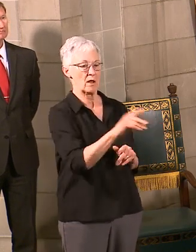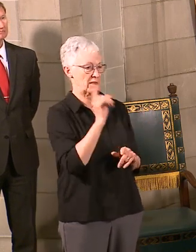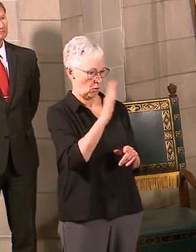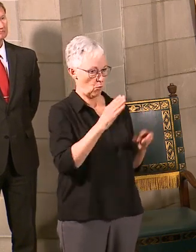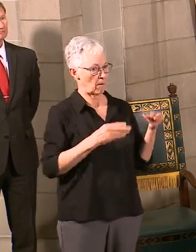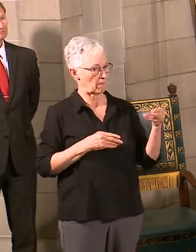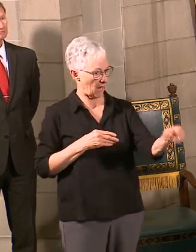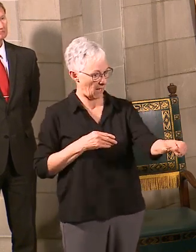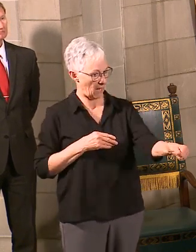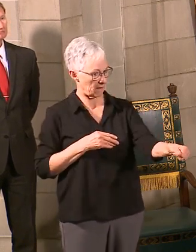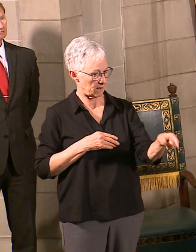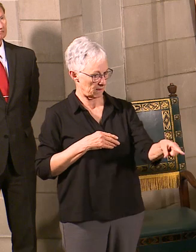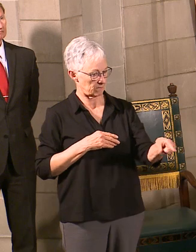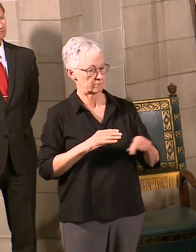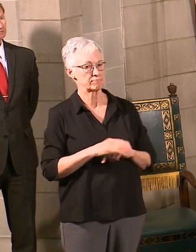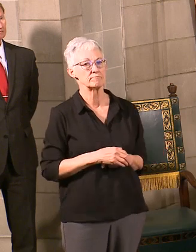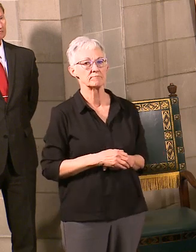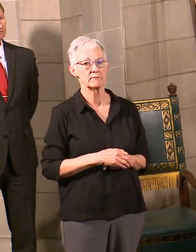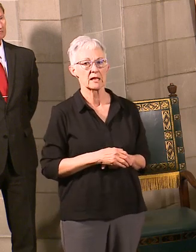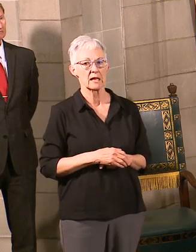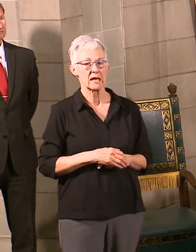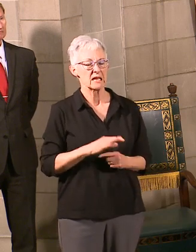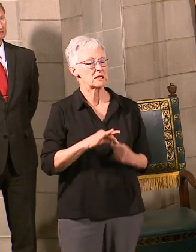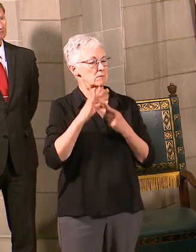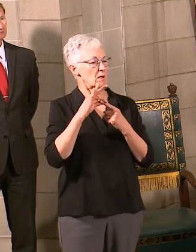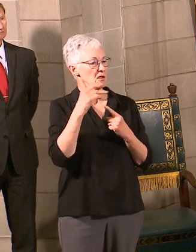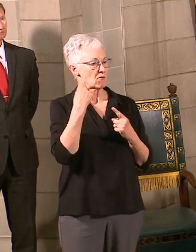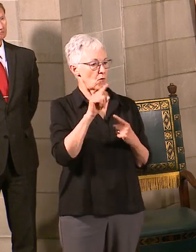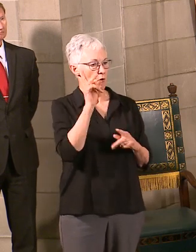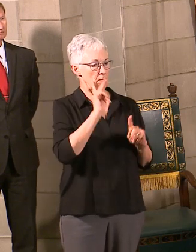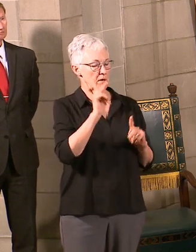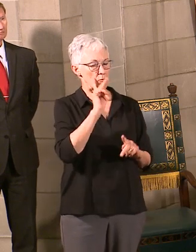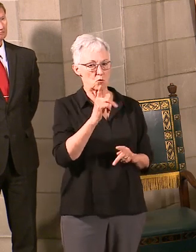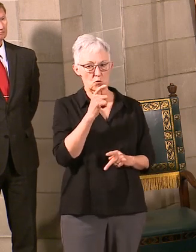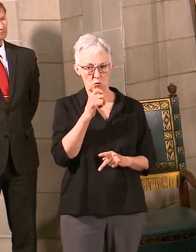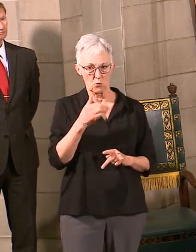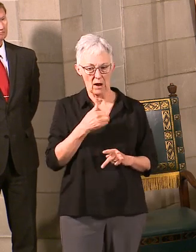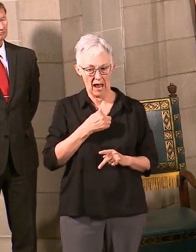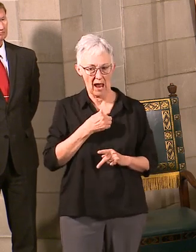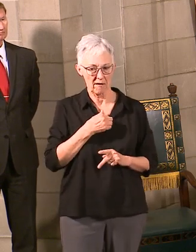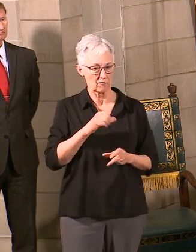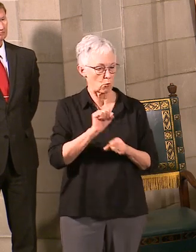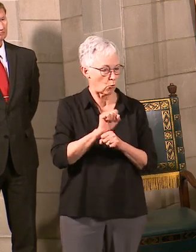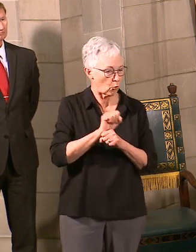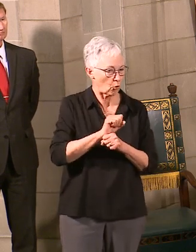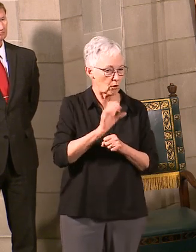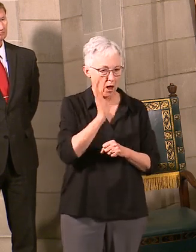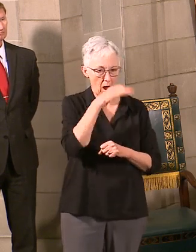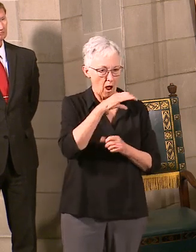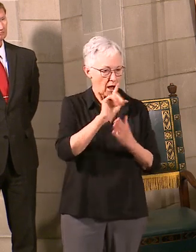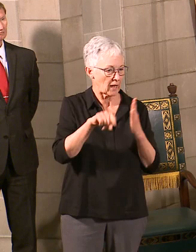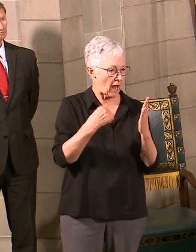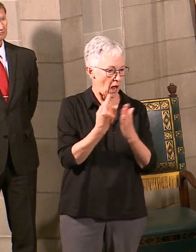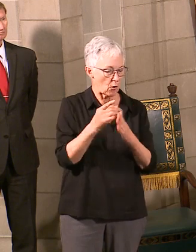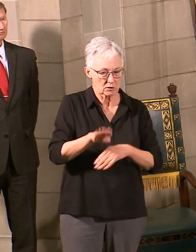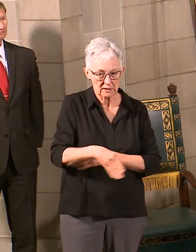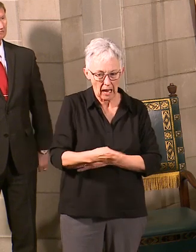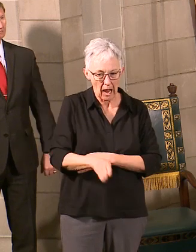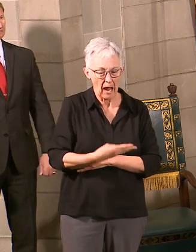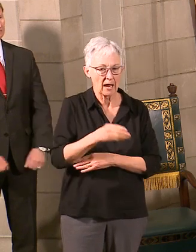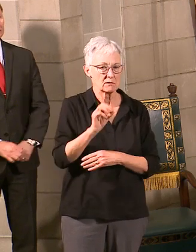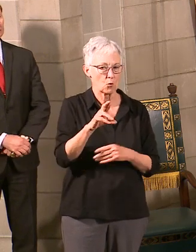The criteria are unusual work hours, more than 3 children receiving care, or a child who has special needs receiving